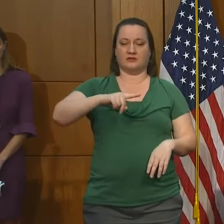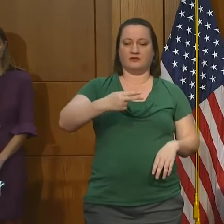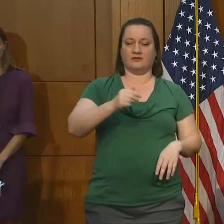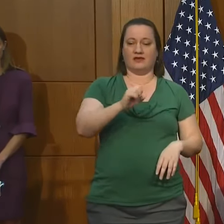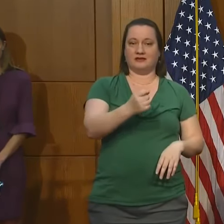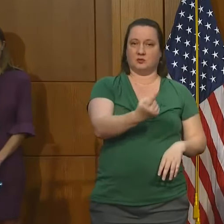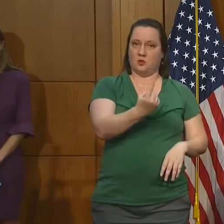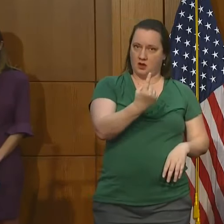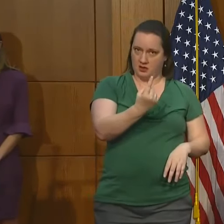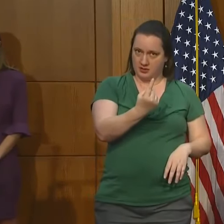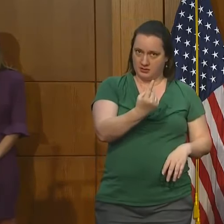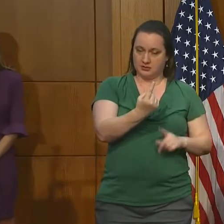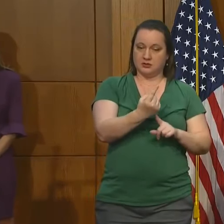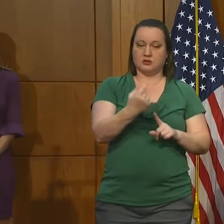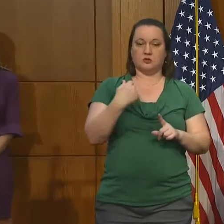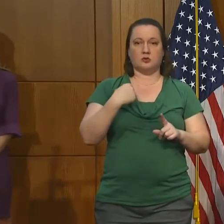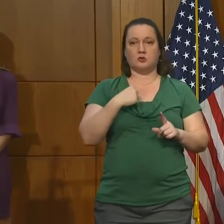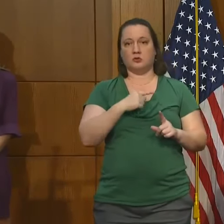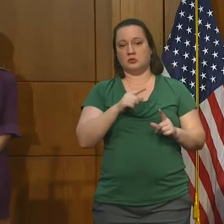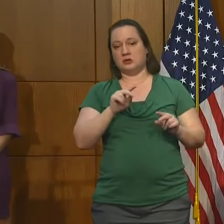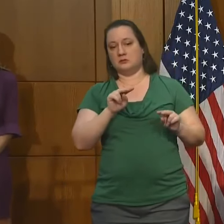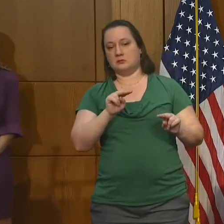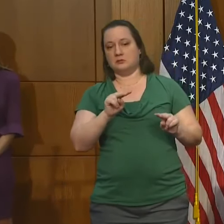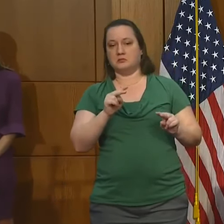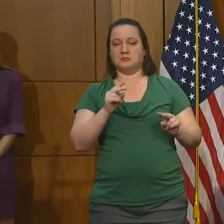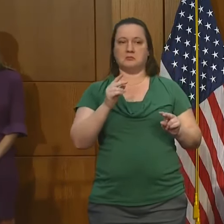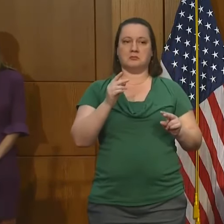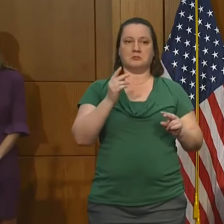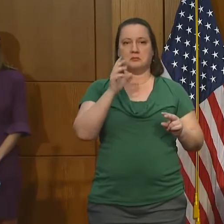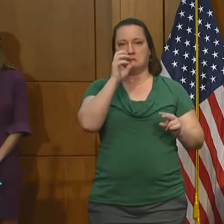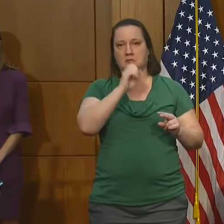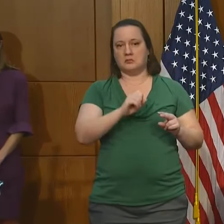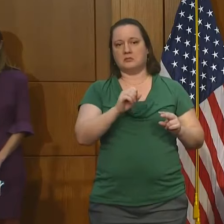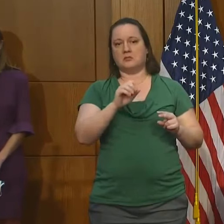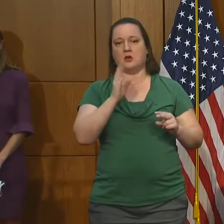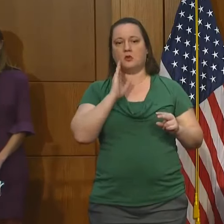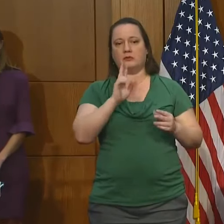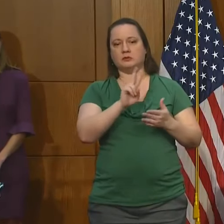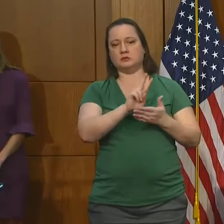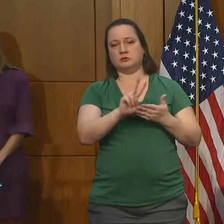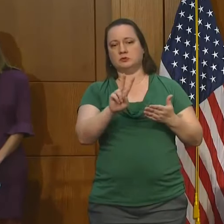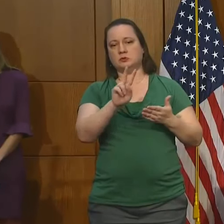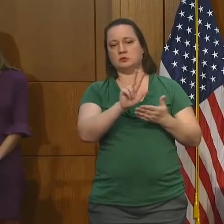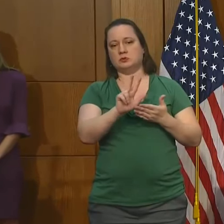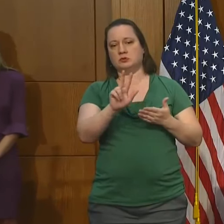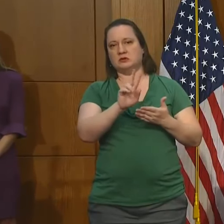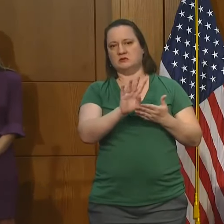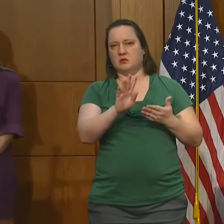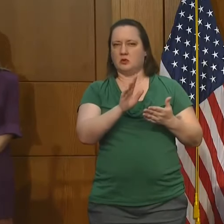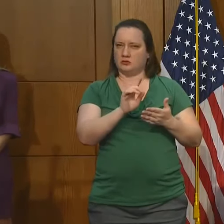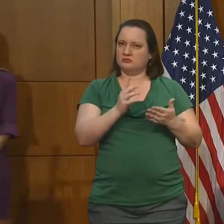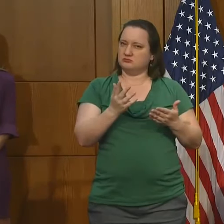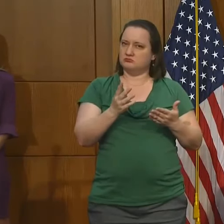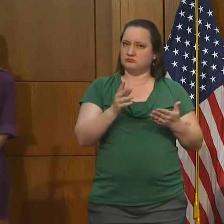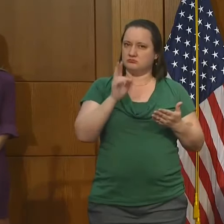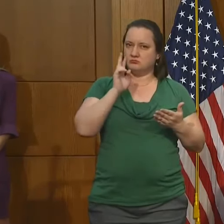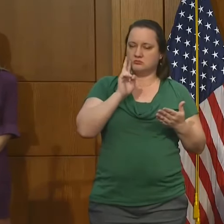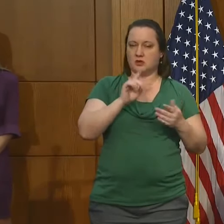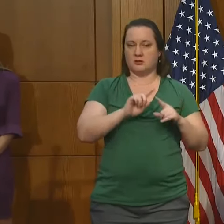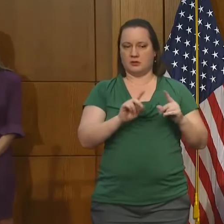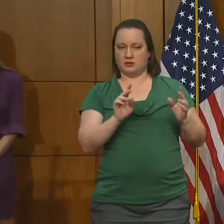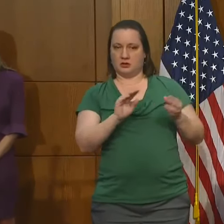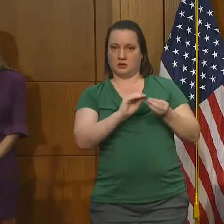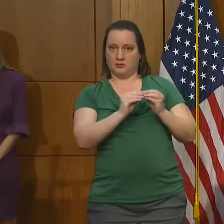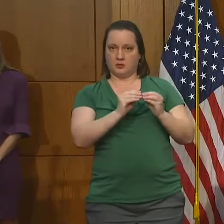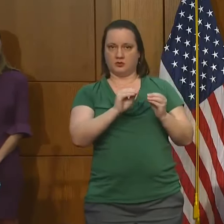one. We anticipate phase one lasting for 2, maybe more weeks, but if we can continue to see